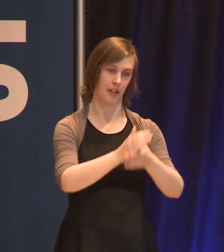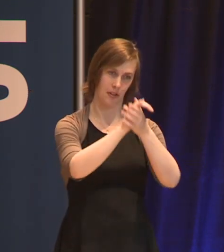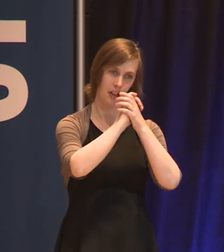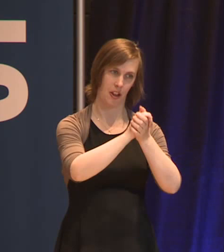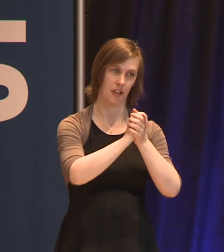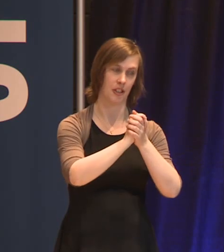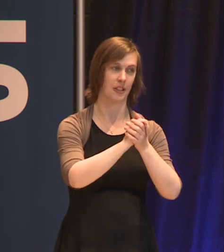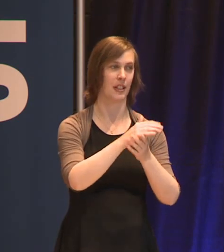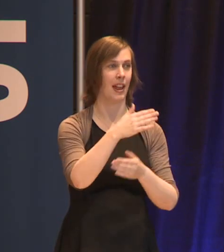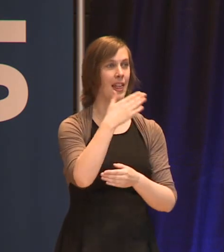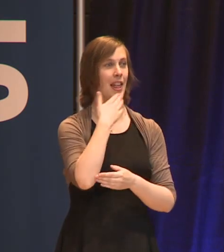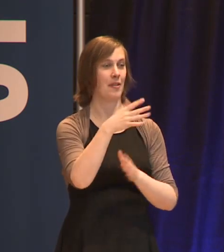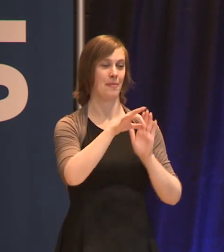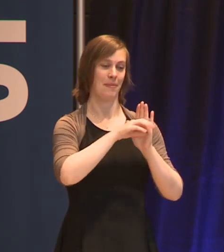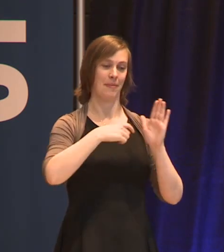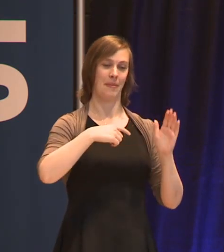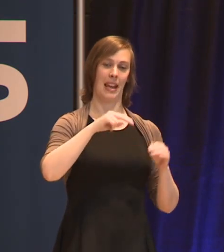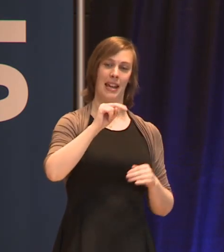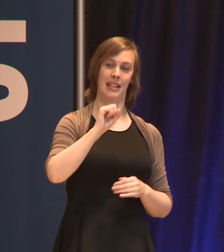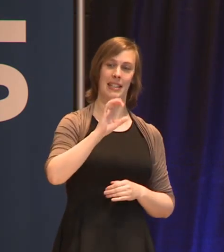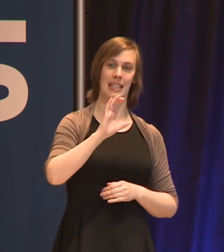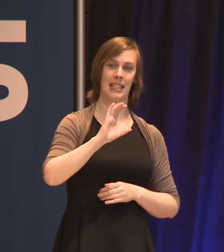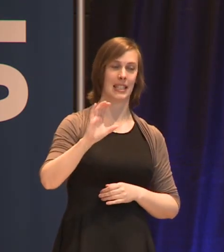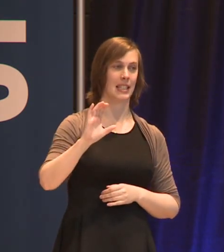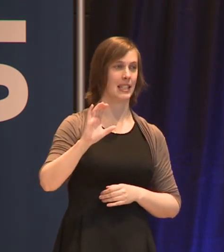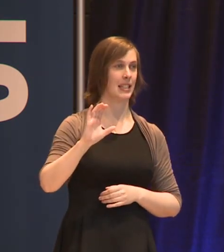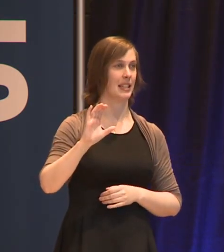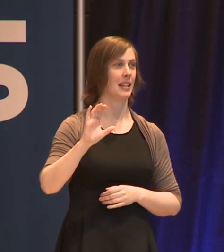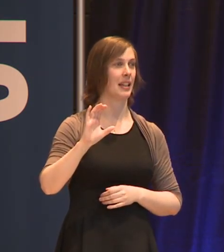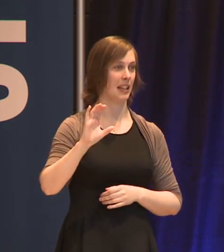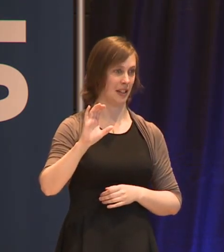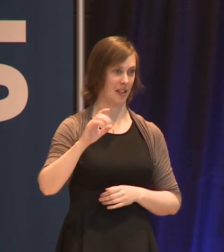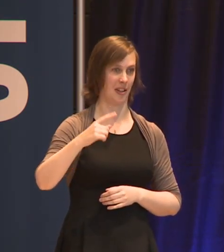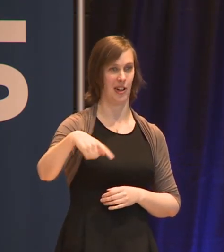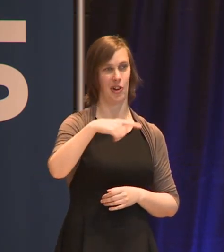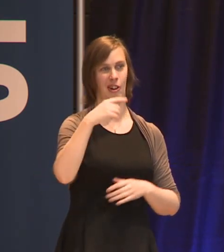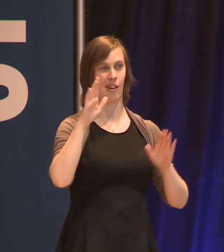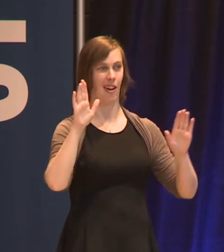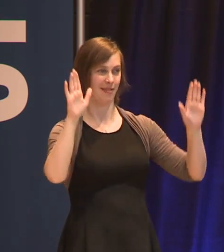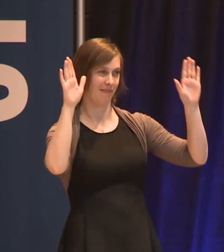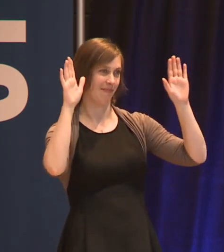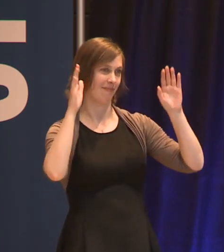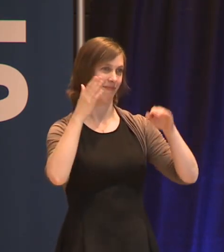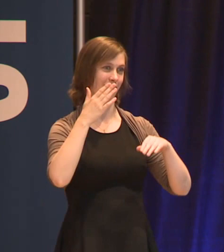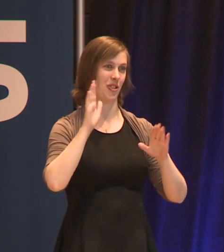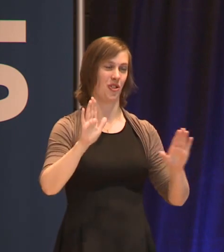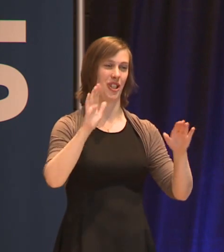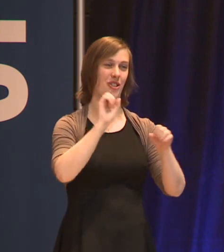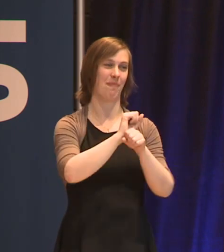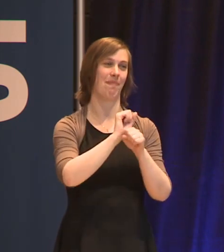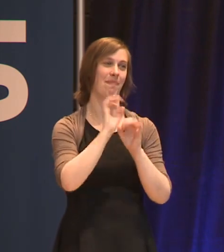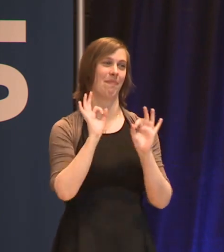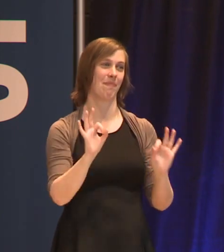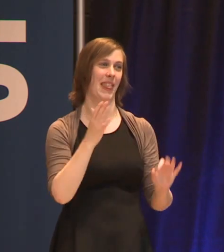Congratulations, thank you for choosing NSCC, and in a phrase, you rock. Great job, thank you very